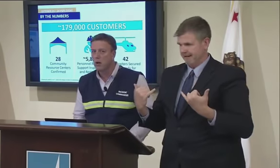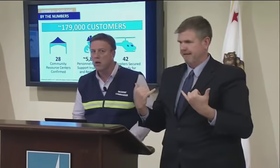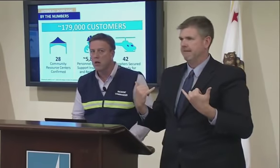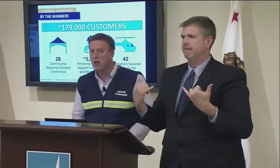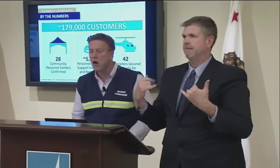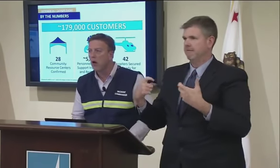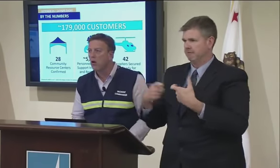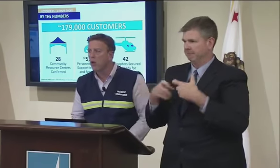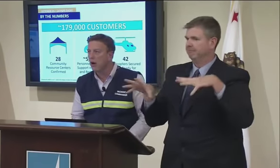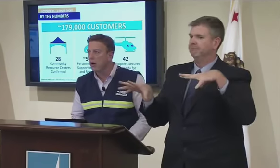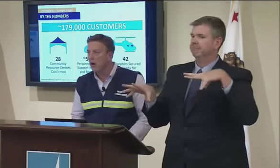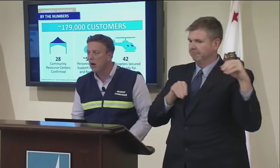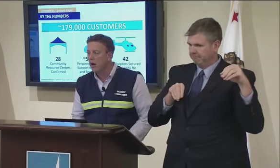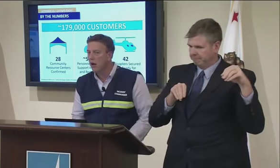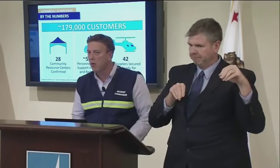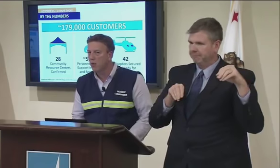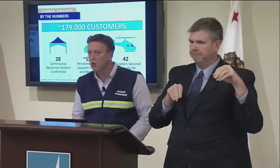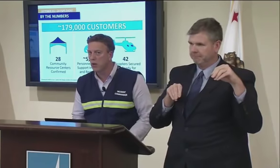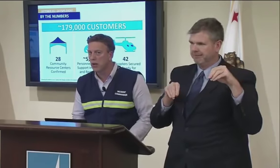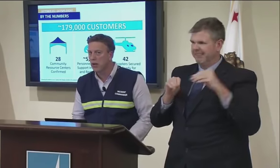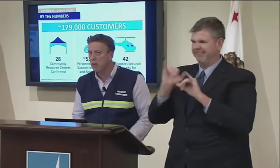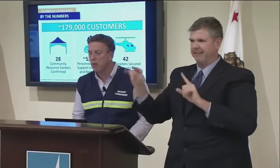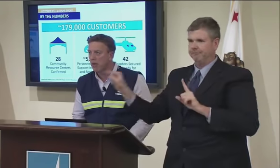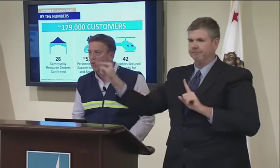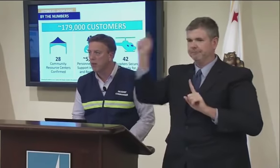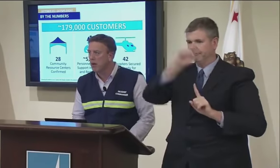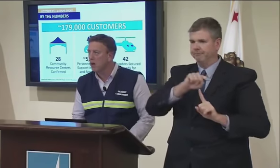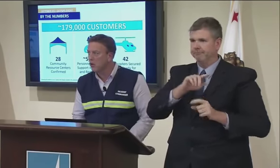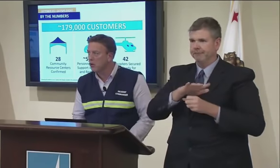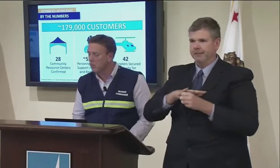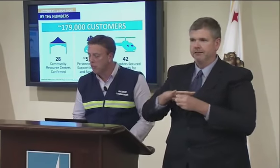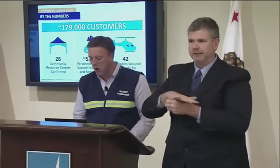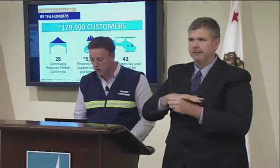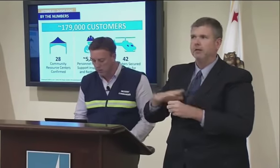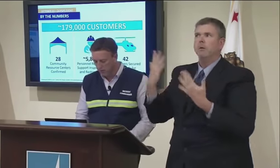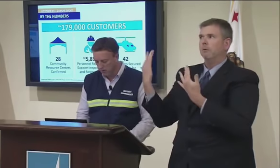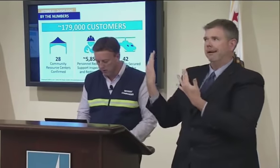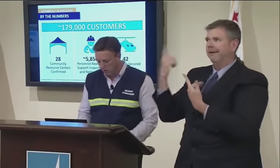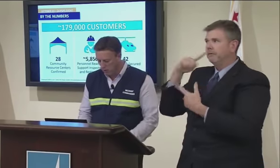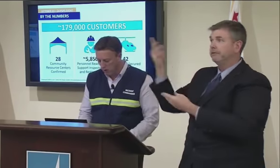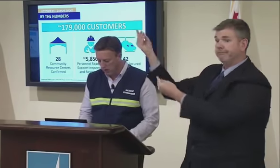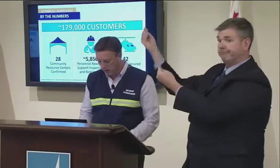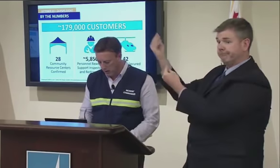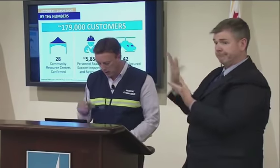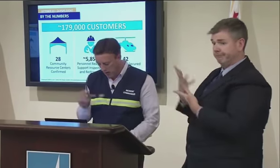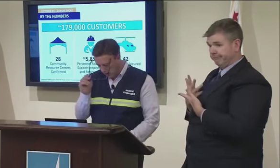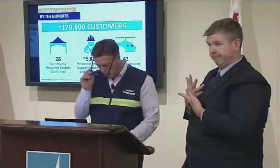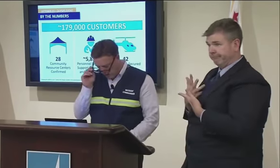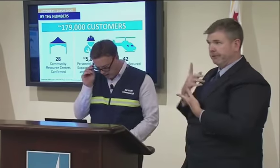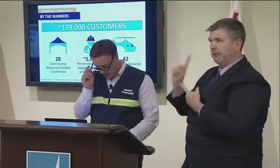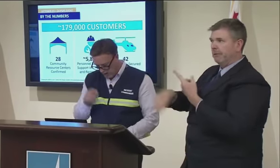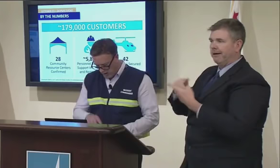until the all clear, which we believe will be at noon tomorrow, to Bill's point.